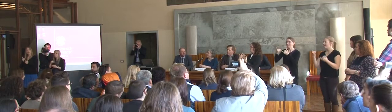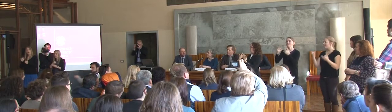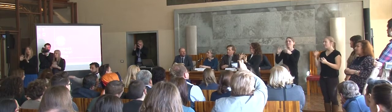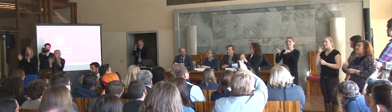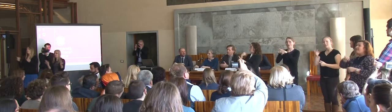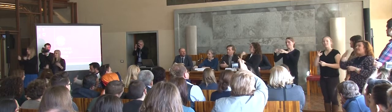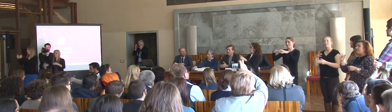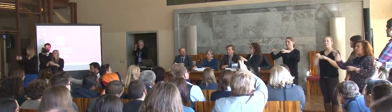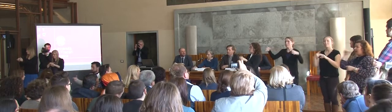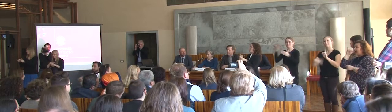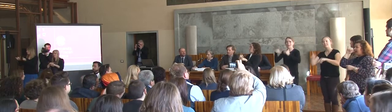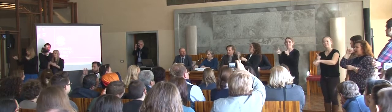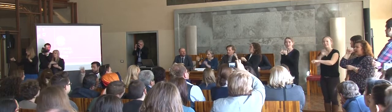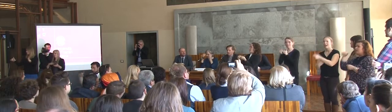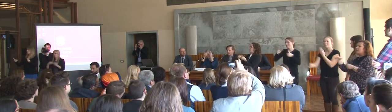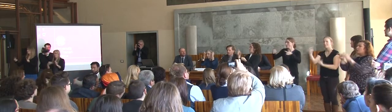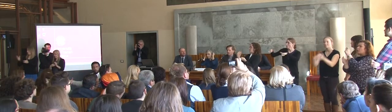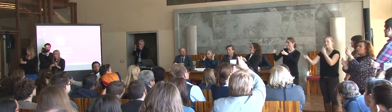partners in this big